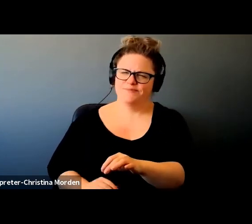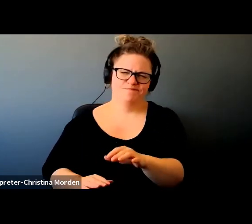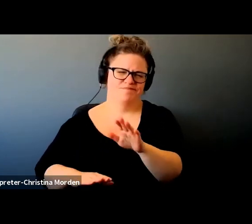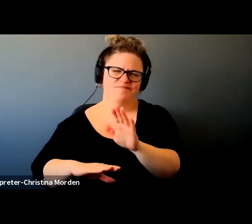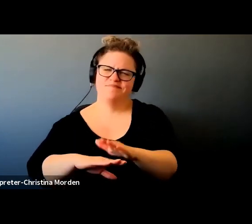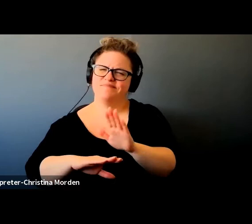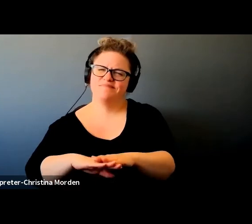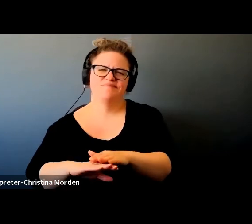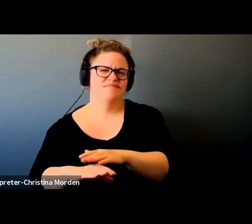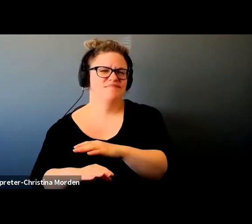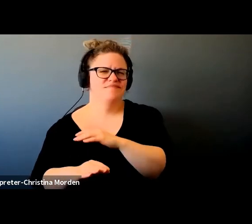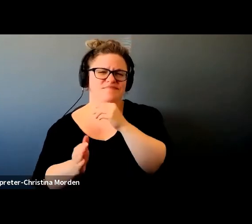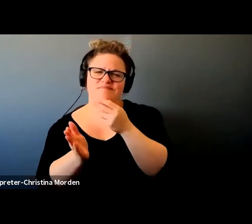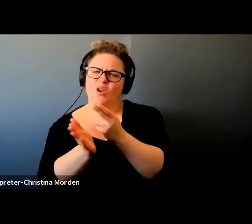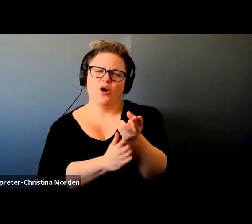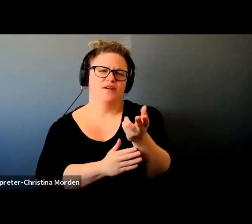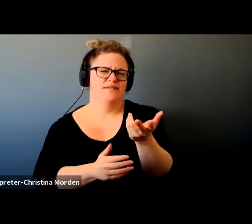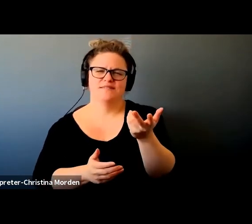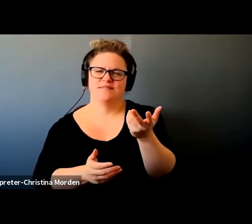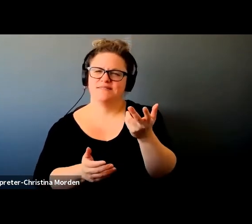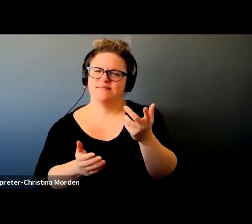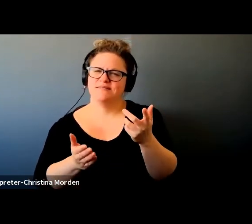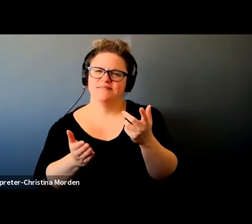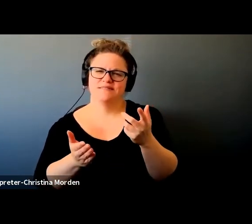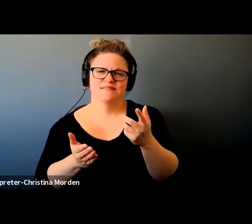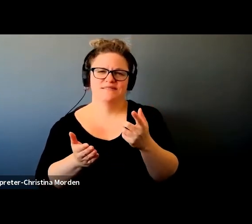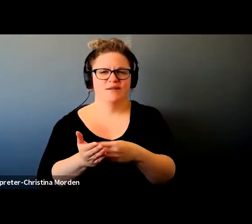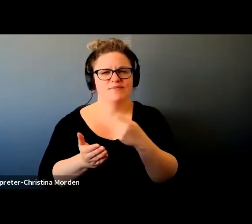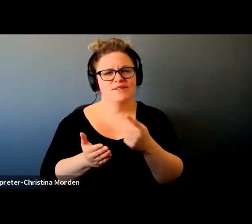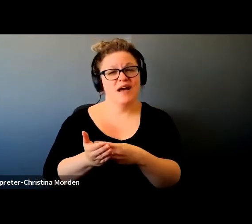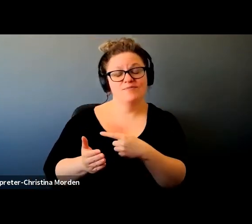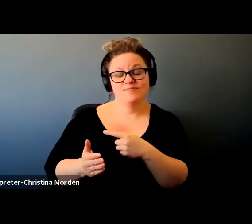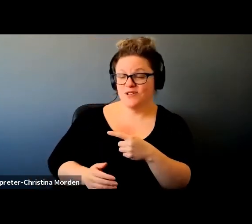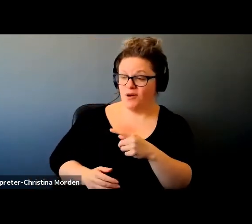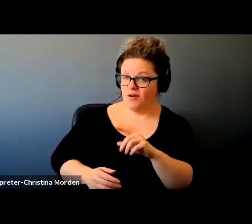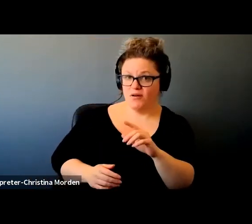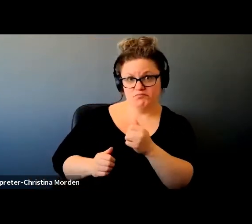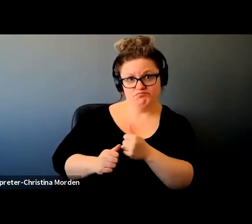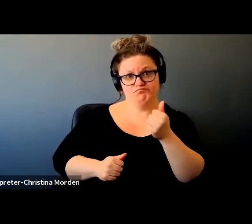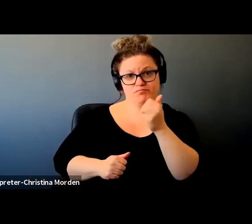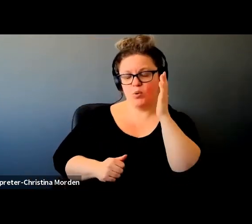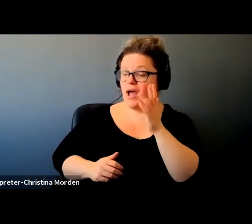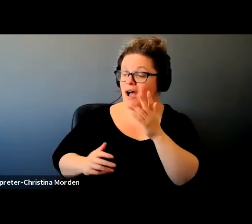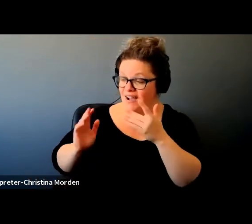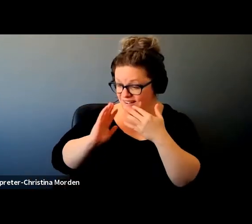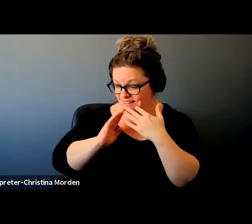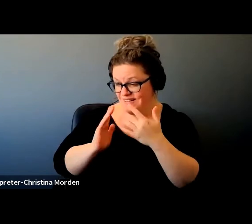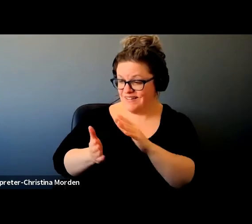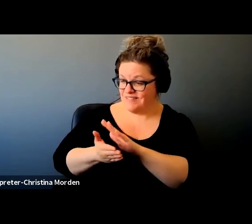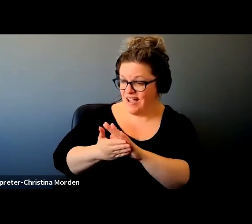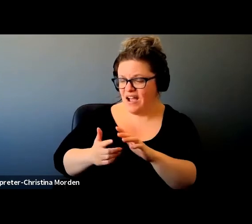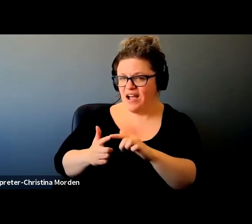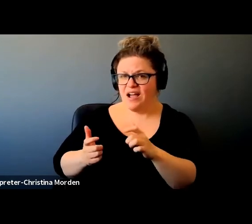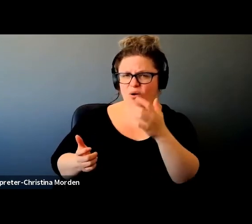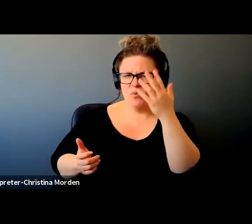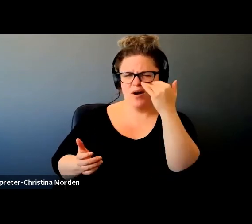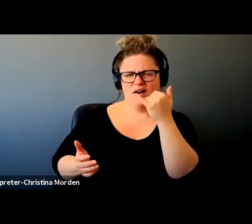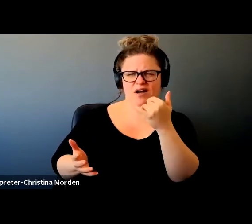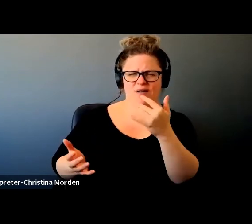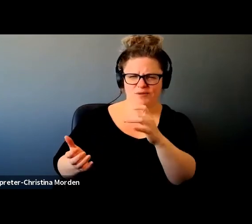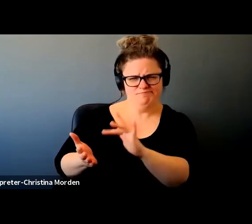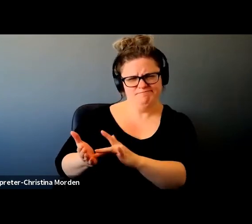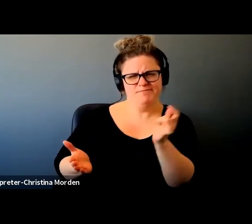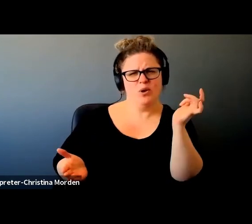And that sometimes your employers are treating you like a friend and being so nice to you because they want to actually exploit your love of